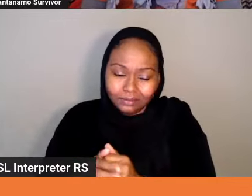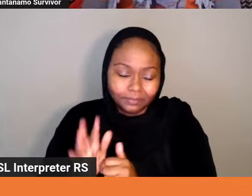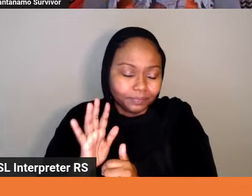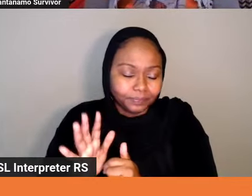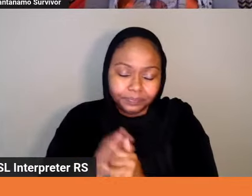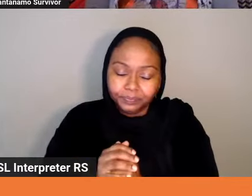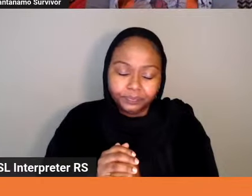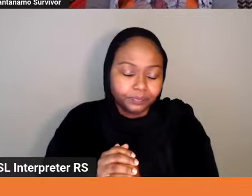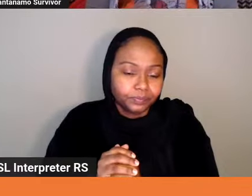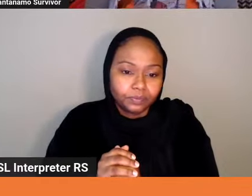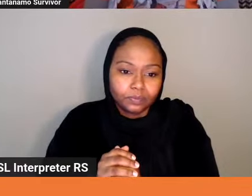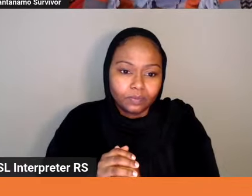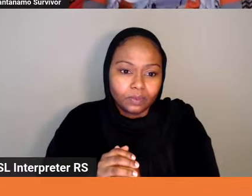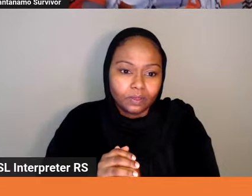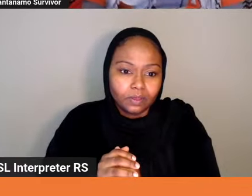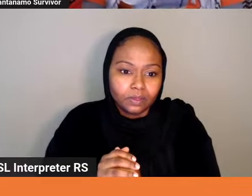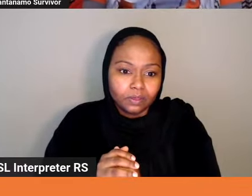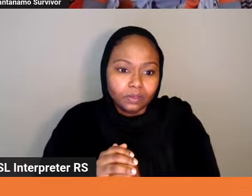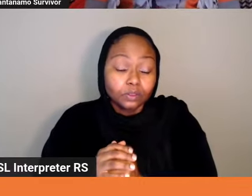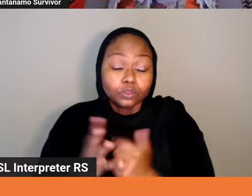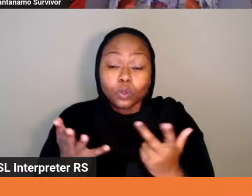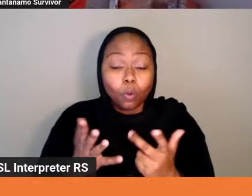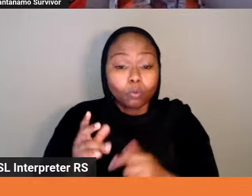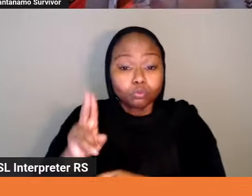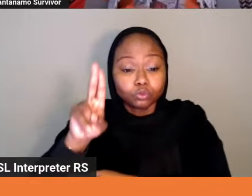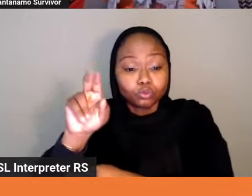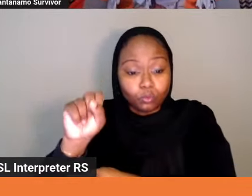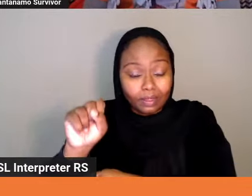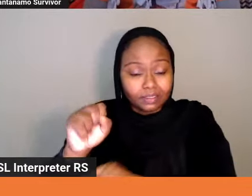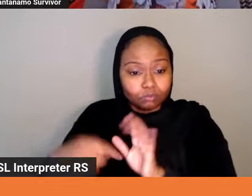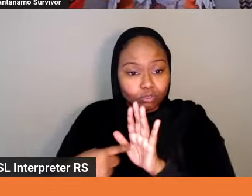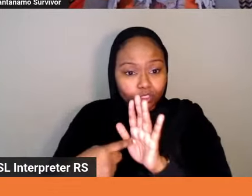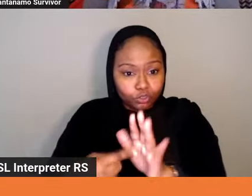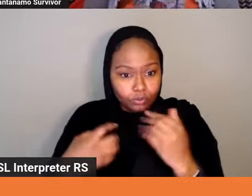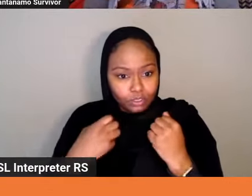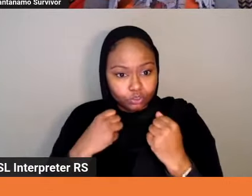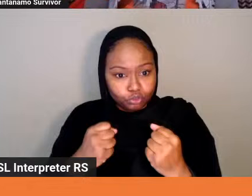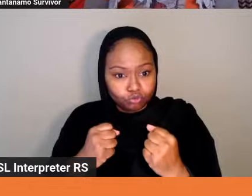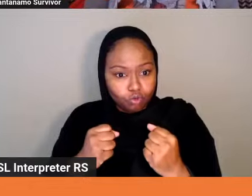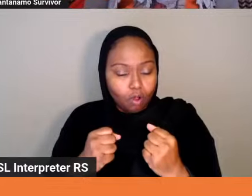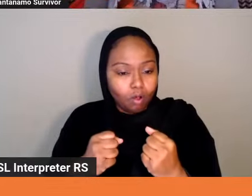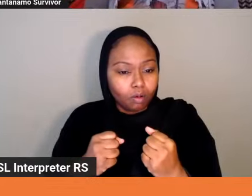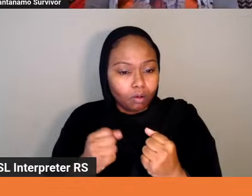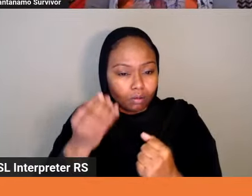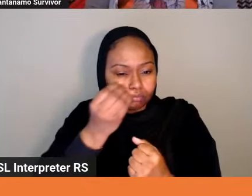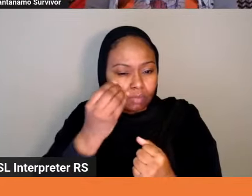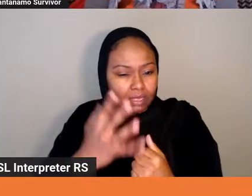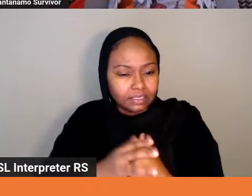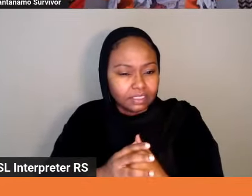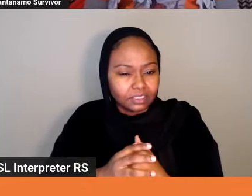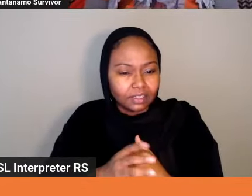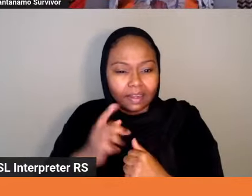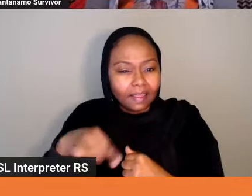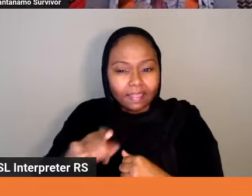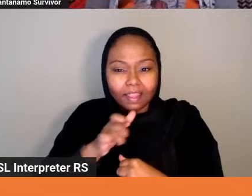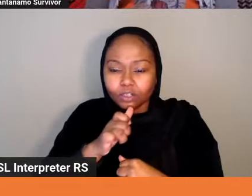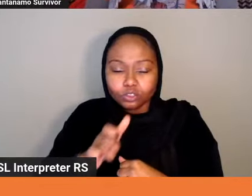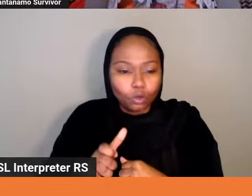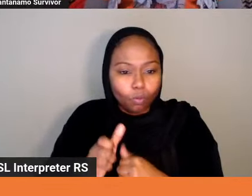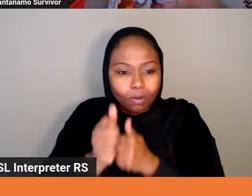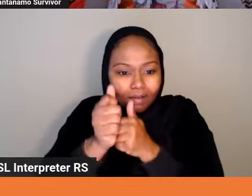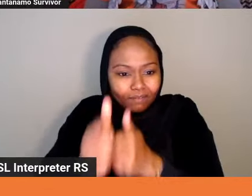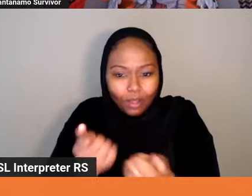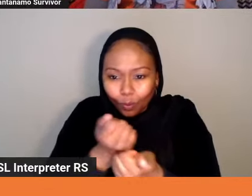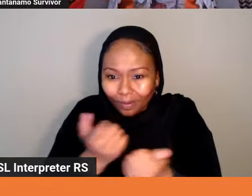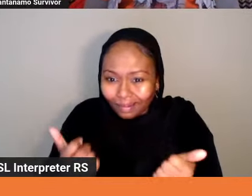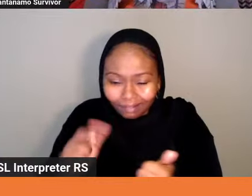Guantanamo open, it's like strong message that they do not abide by any law or by any conventions, and they use